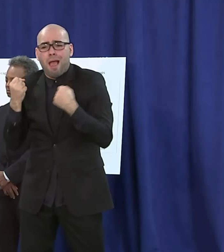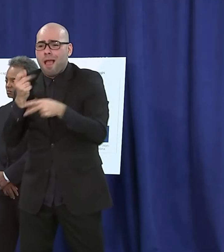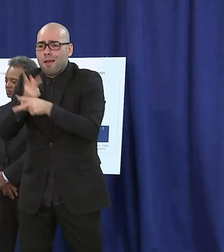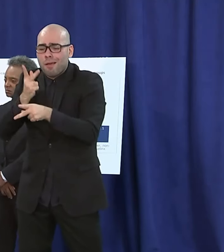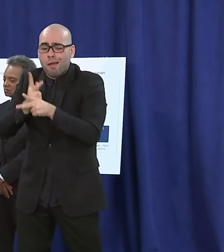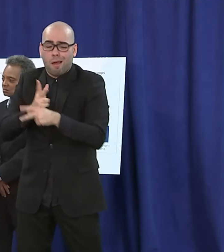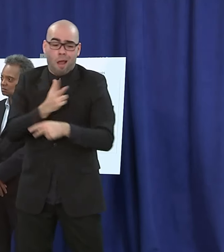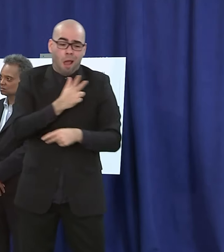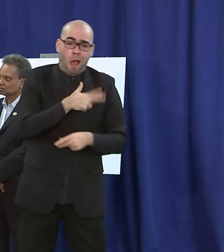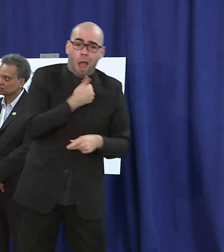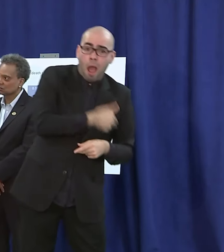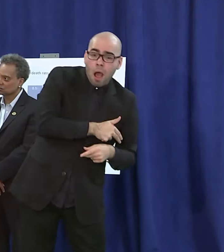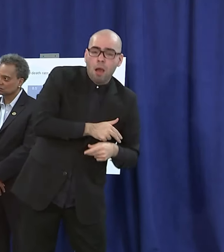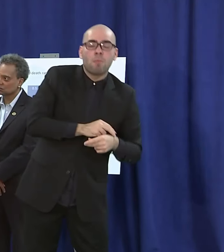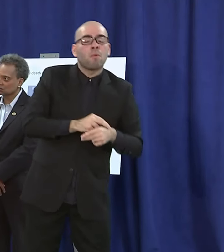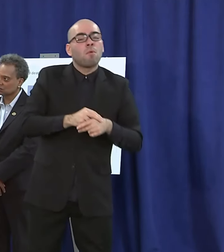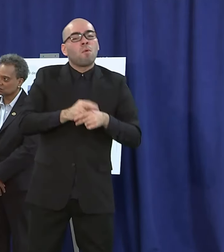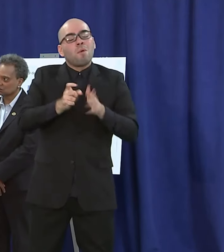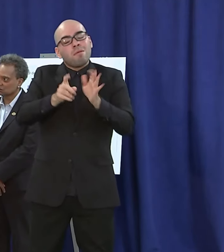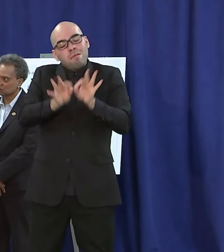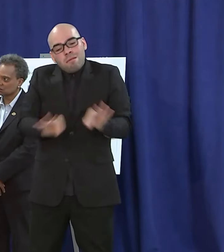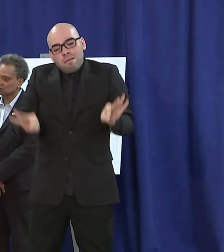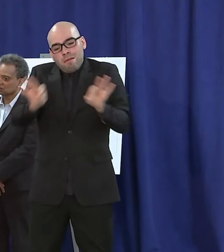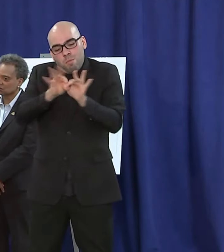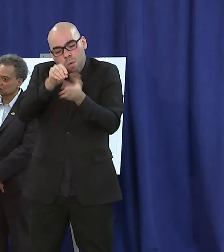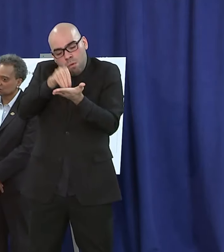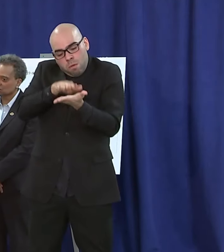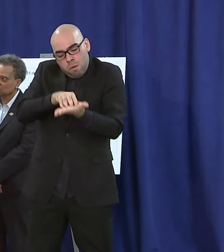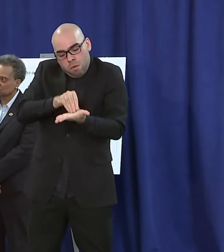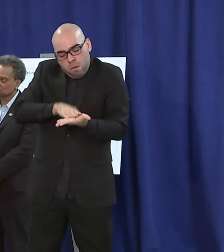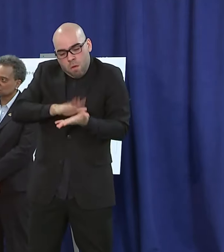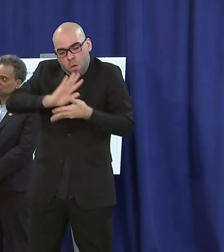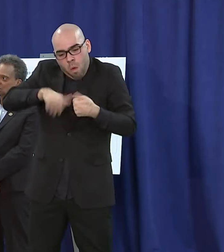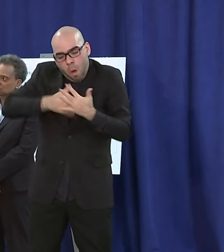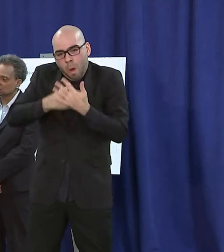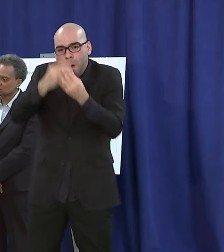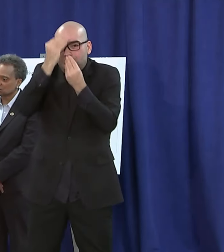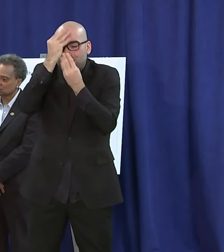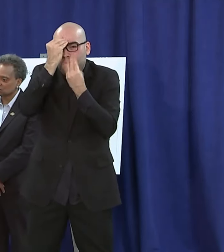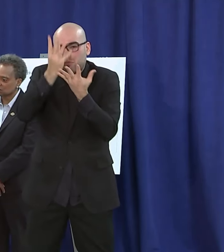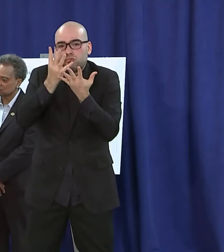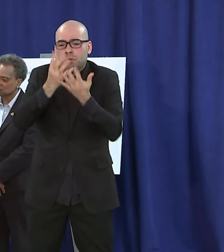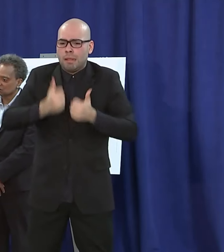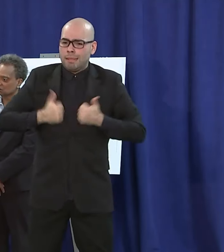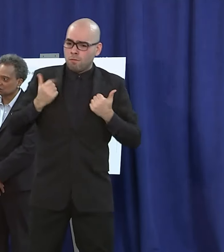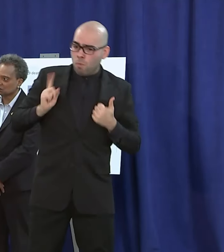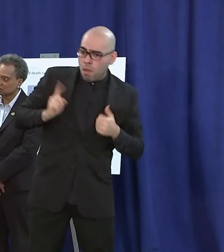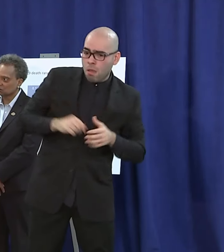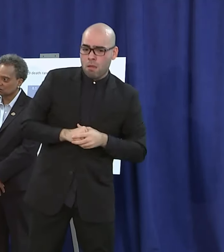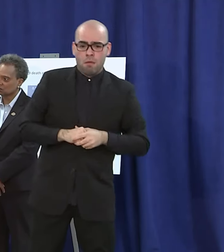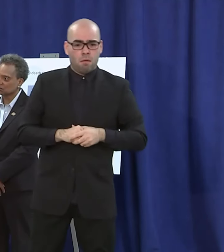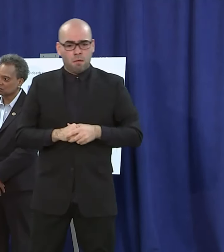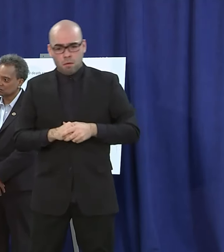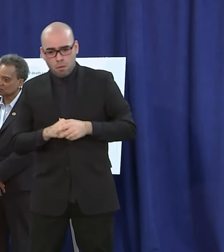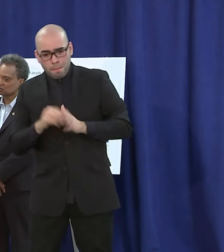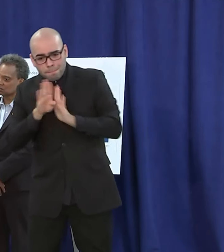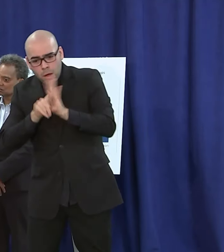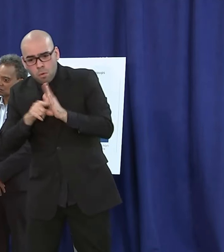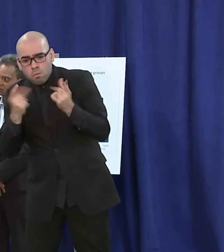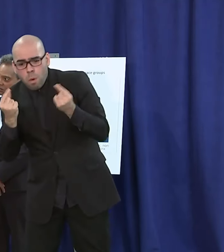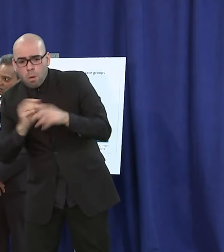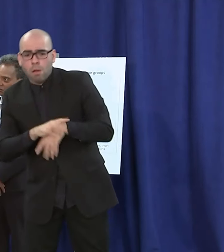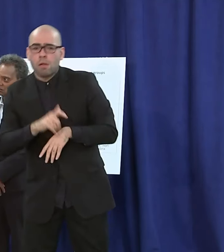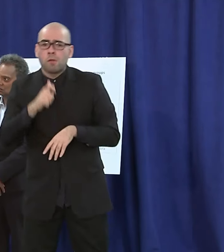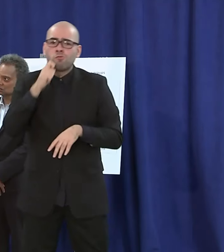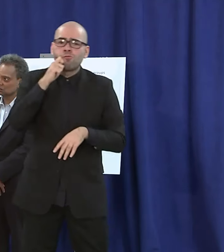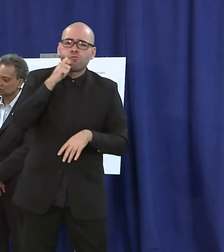hospitals, not to skip on information, be able to provide the data that the city needs to be able to get resources to the people who need it in a